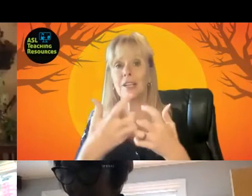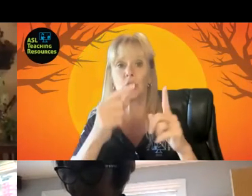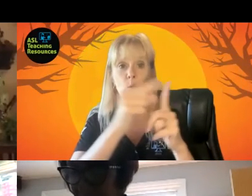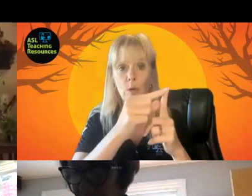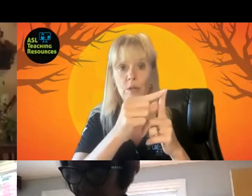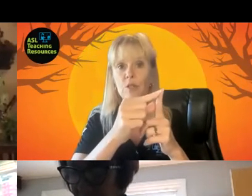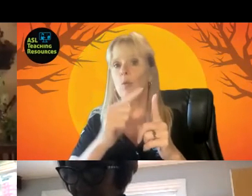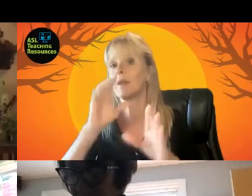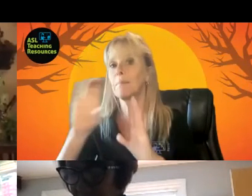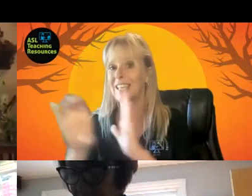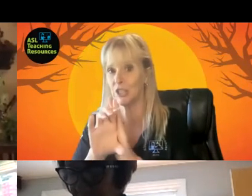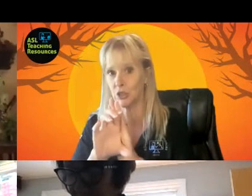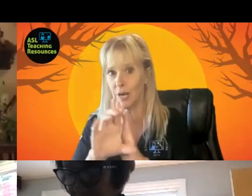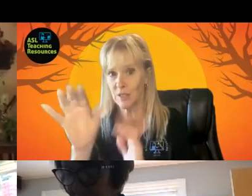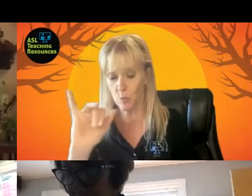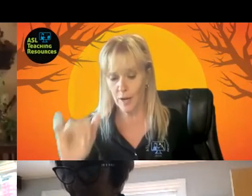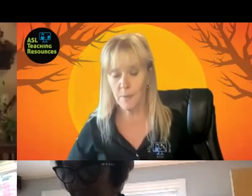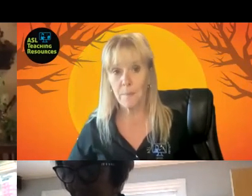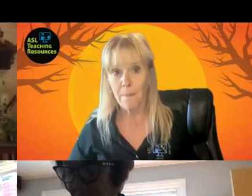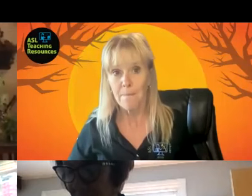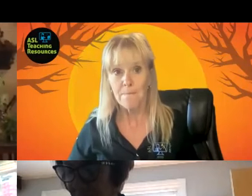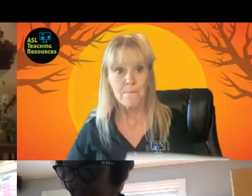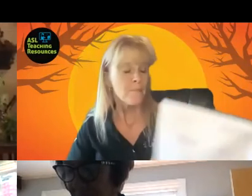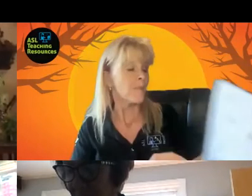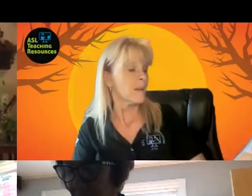them match the words with the picture as well.